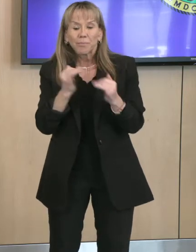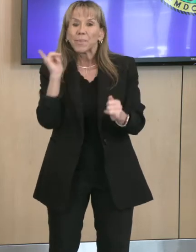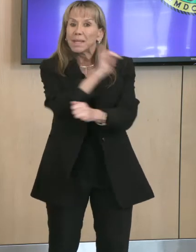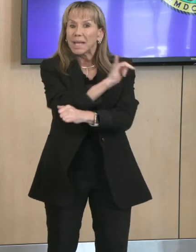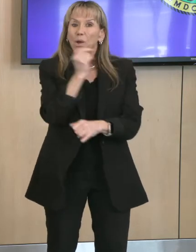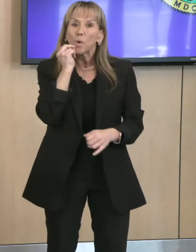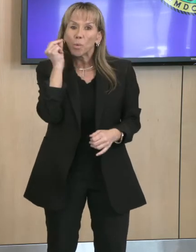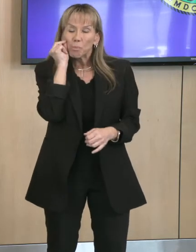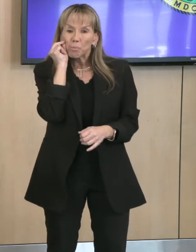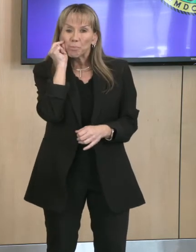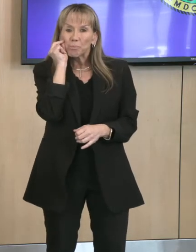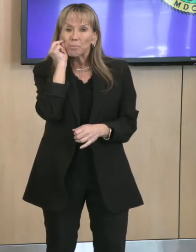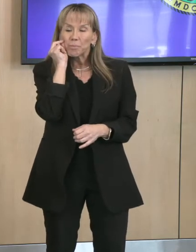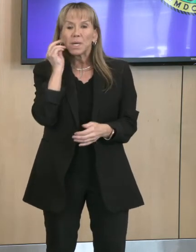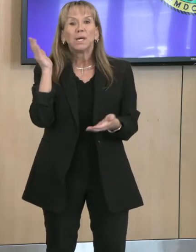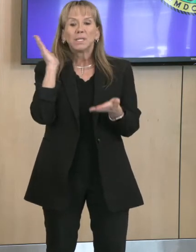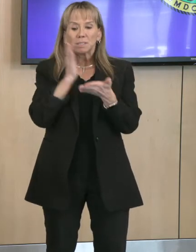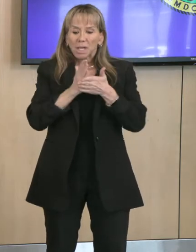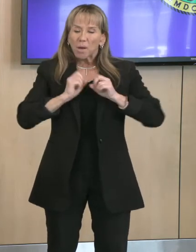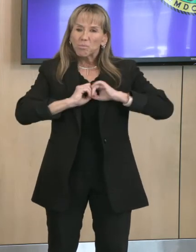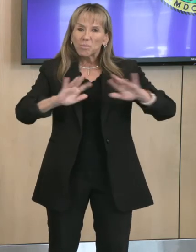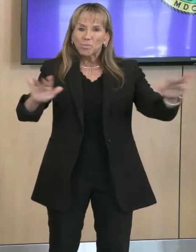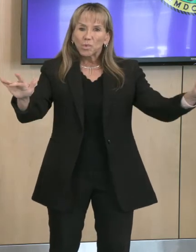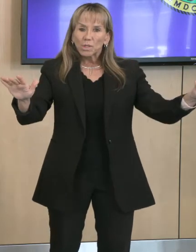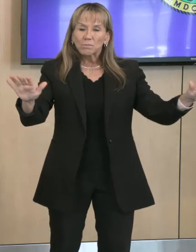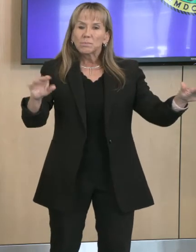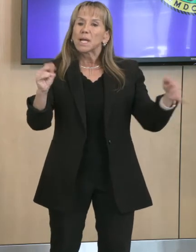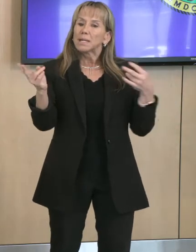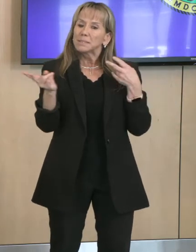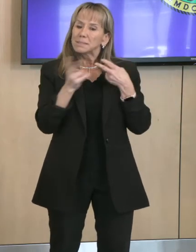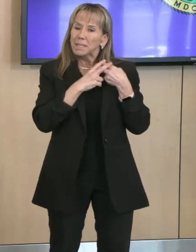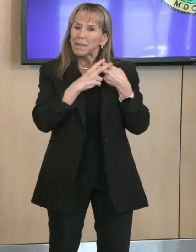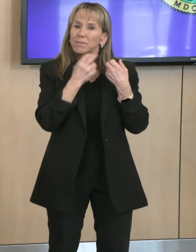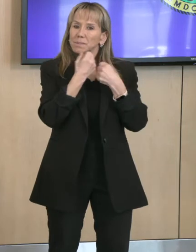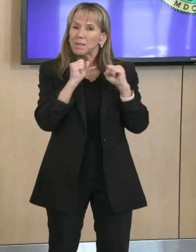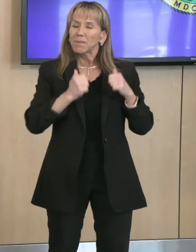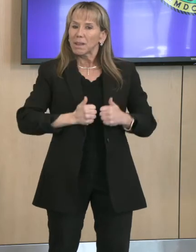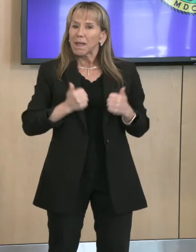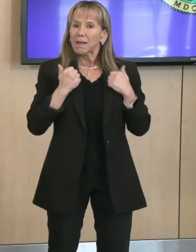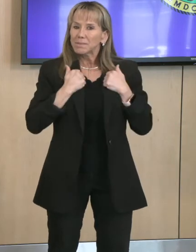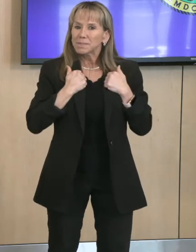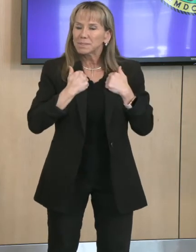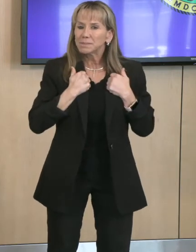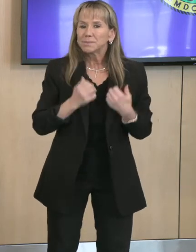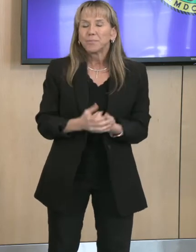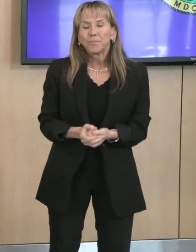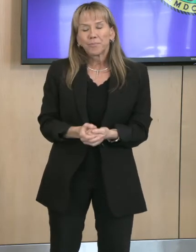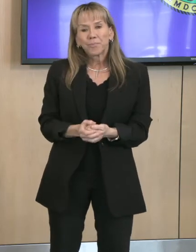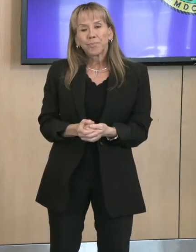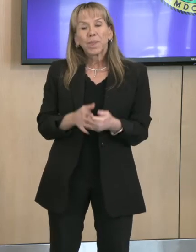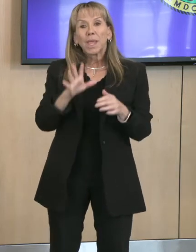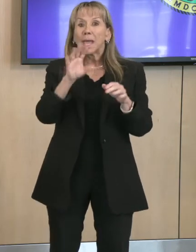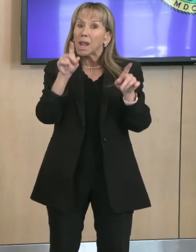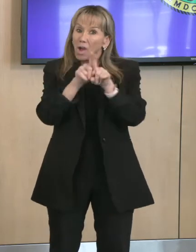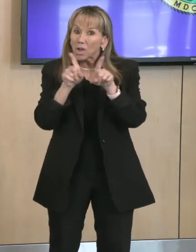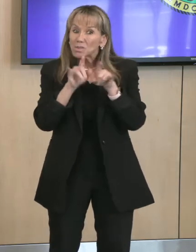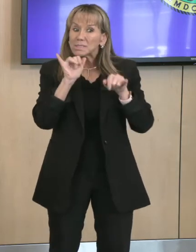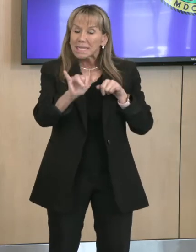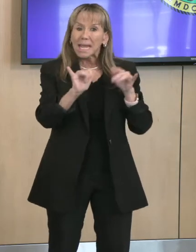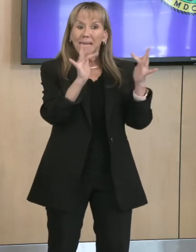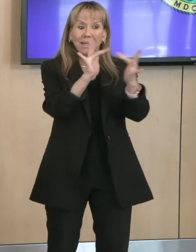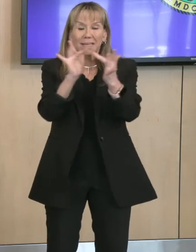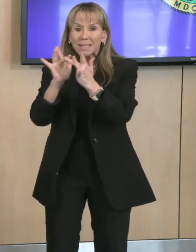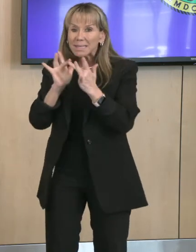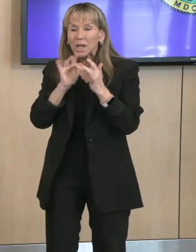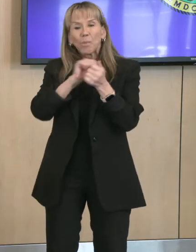home, stop the spread, and save lives. But also stay connected with all of the tools